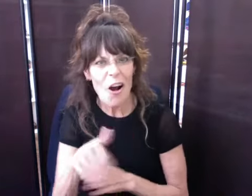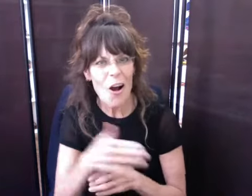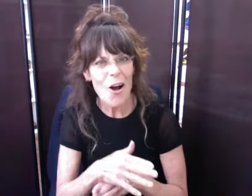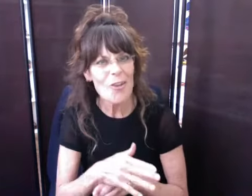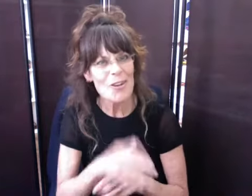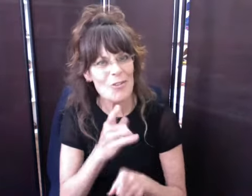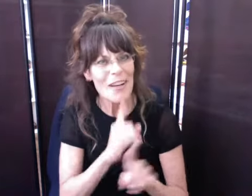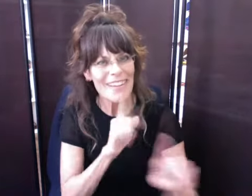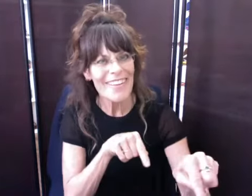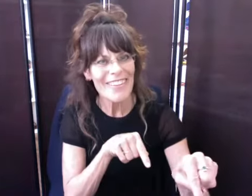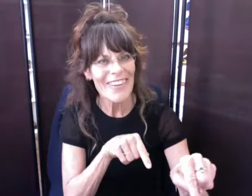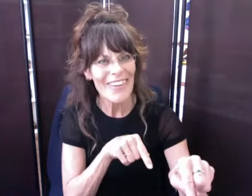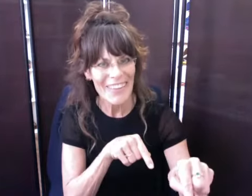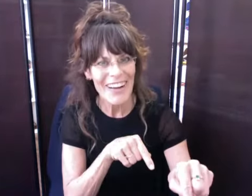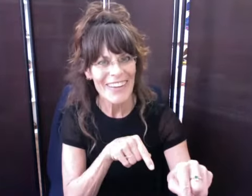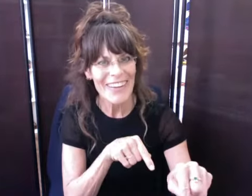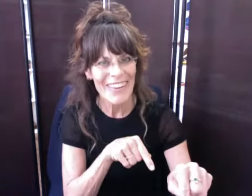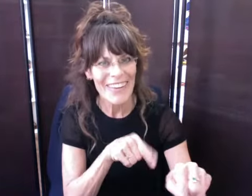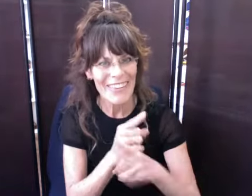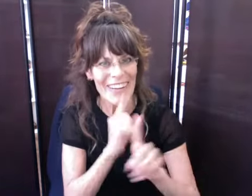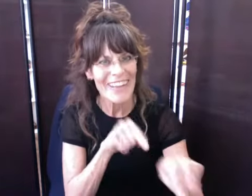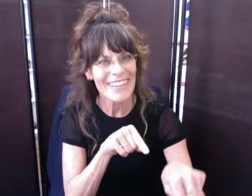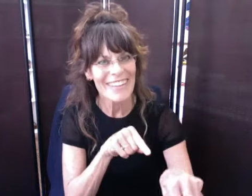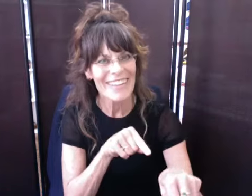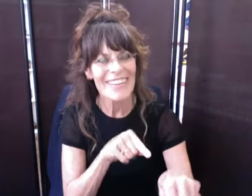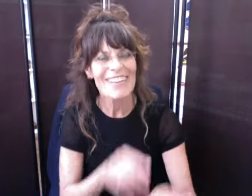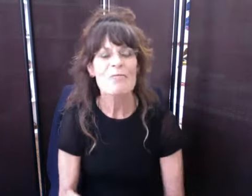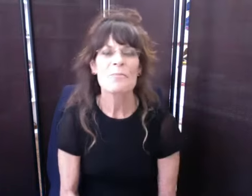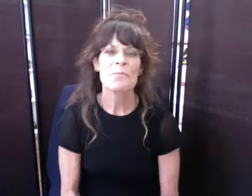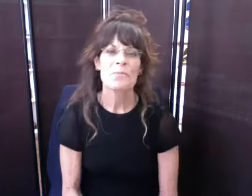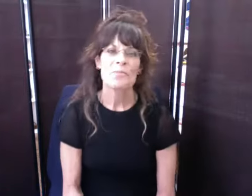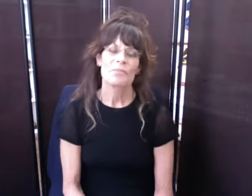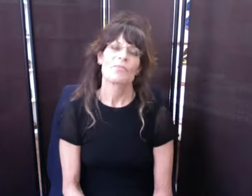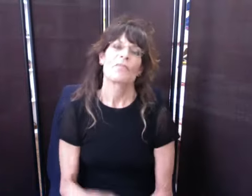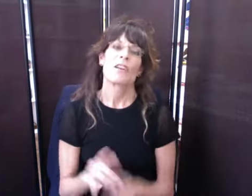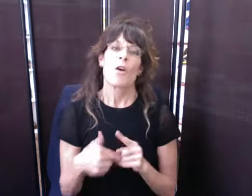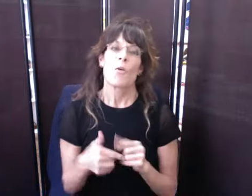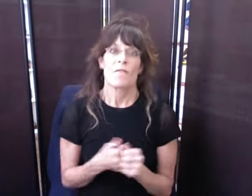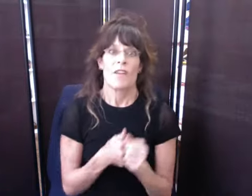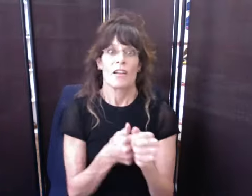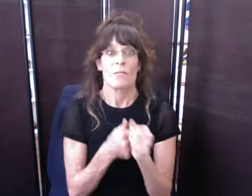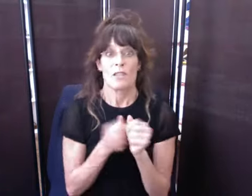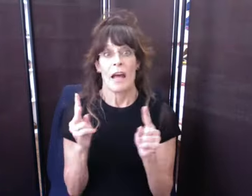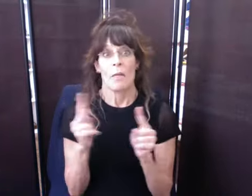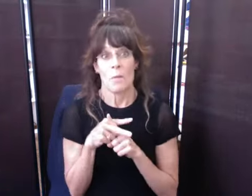now, right? However, when he followed up with the application questions, I got all of those